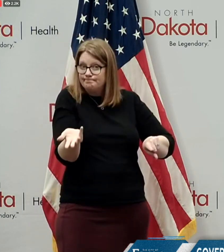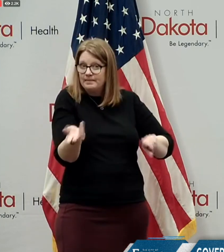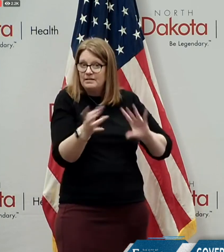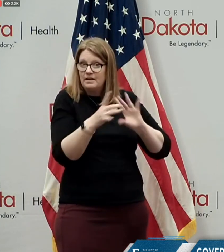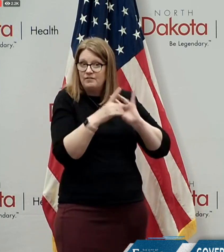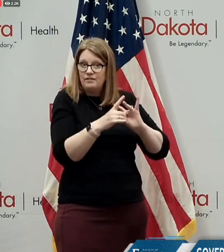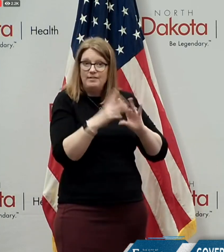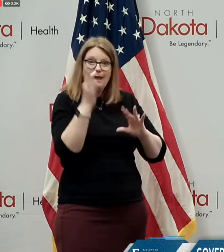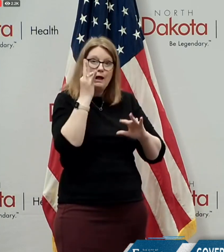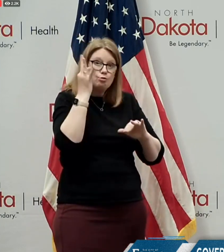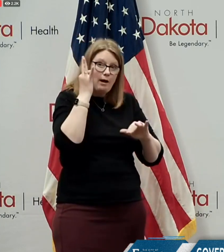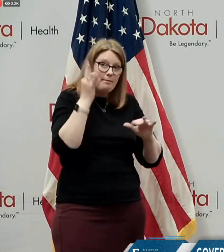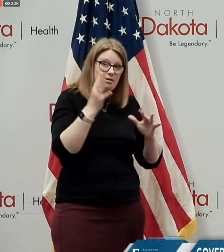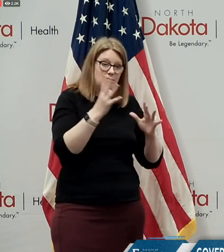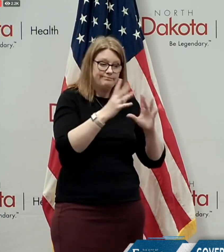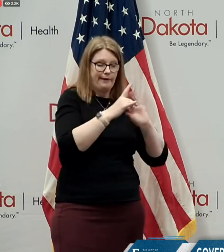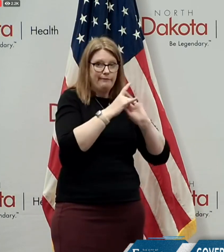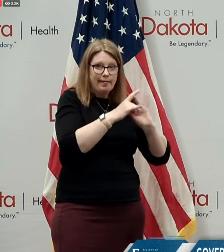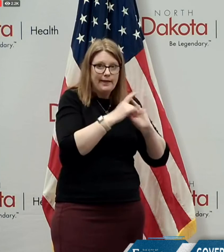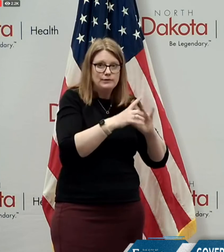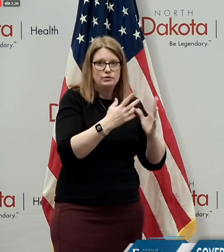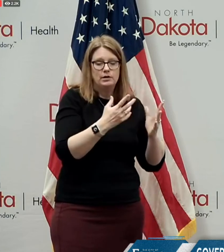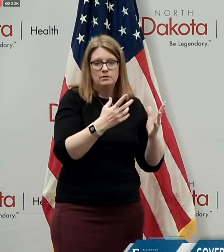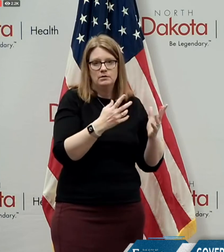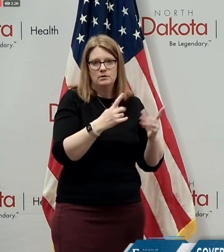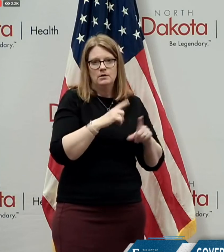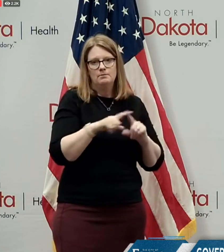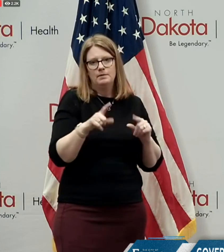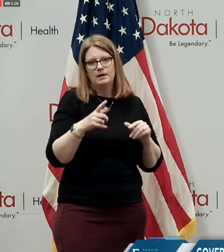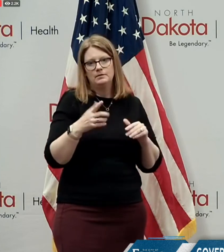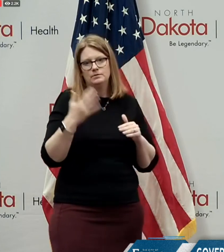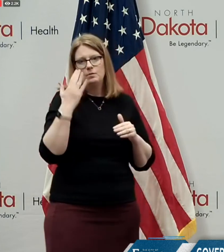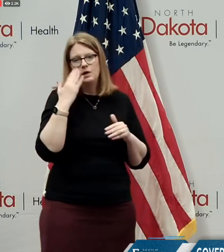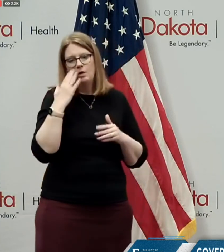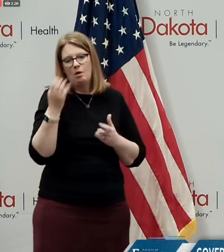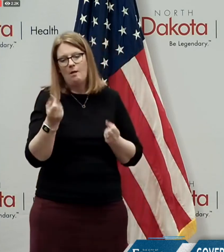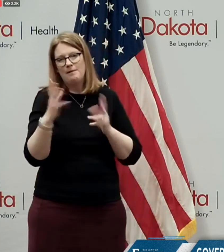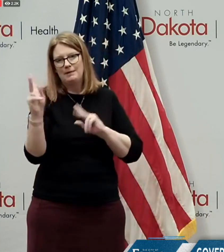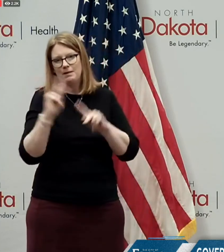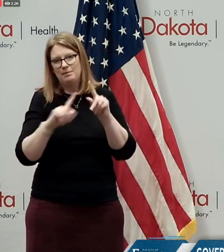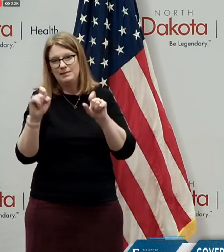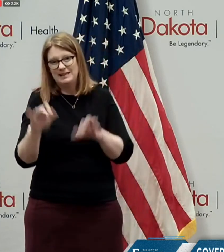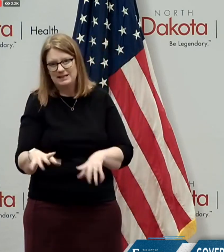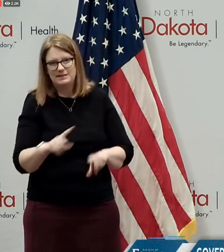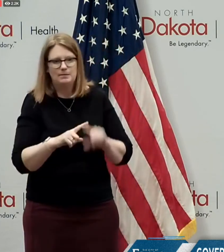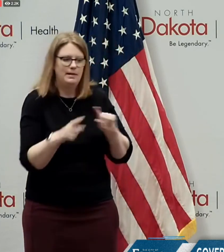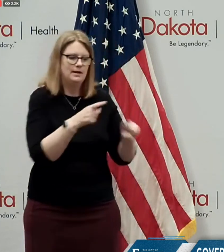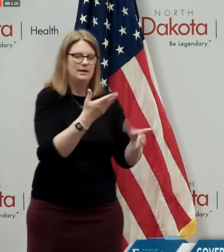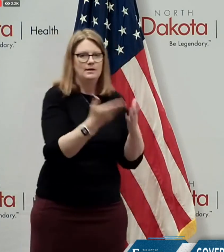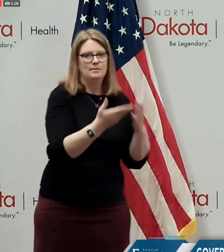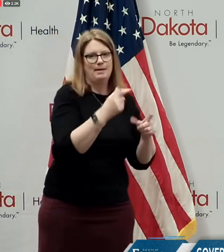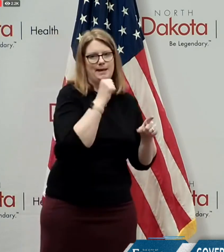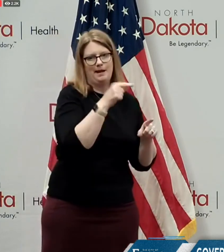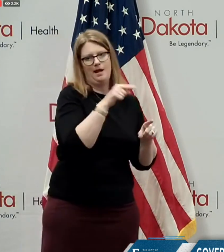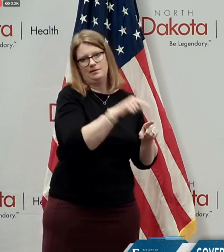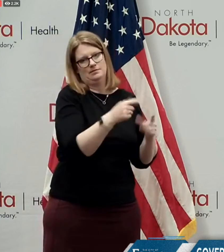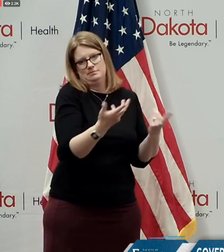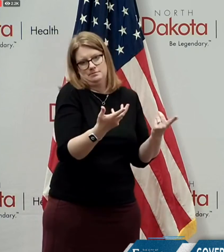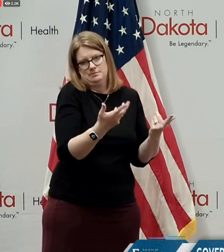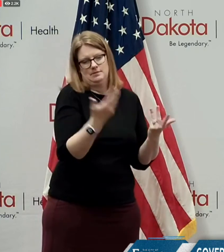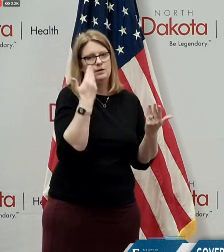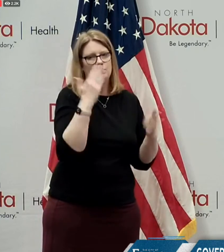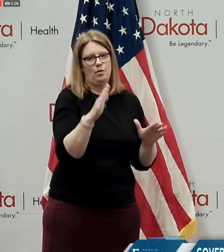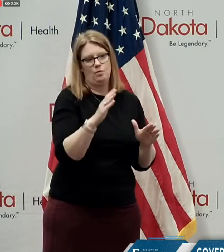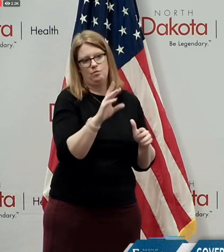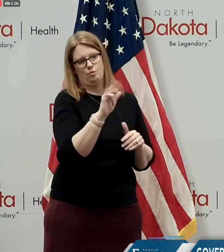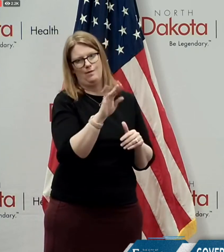a tribal affiliation, but we know we've got the denominator because we know how many people we've tested in North Dakota. That being aside, we want to make sure that